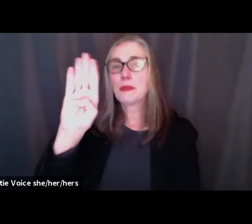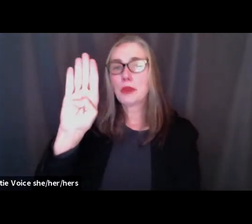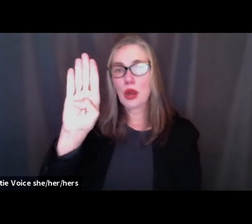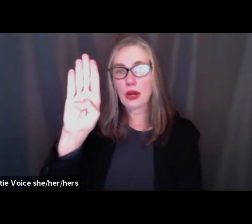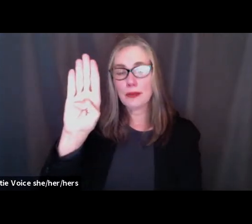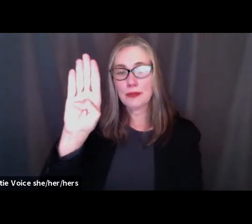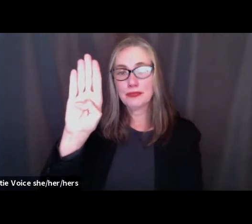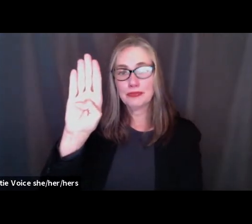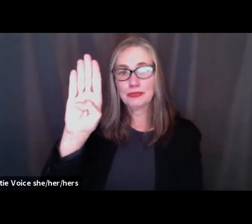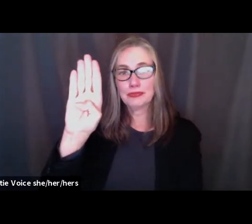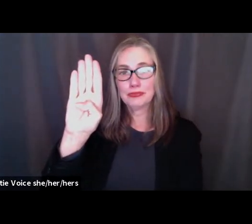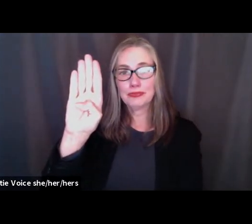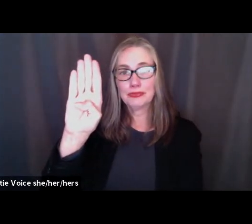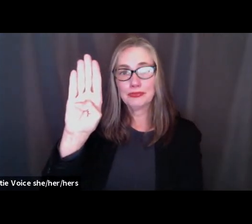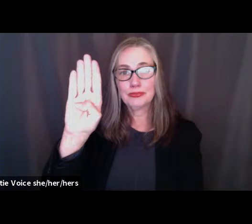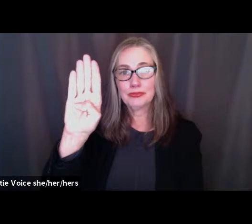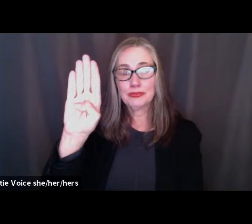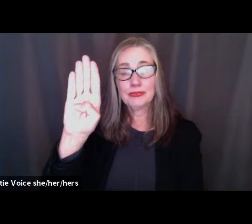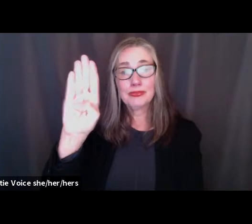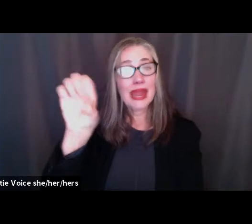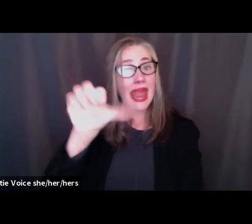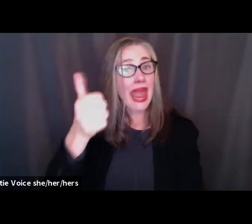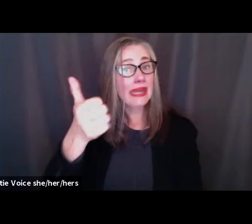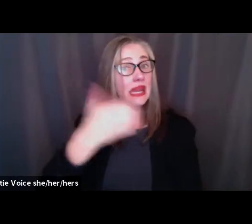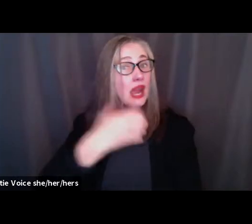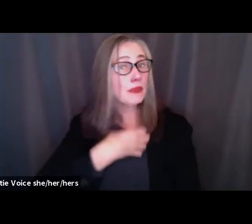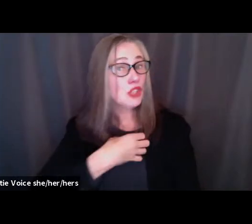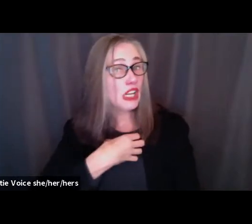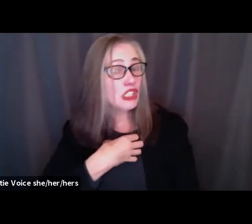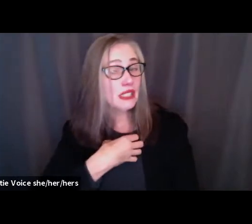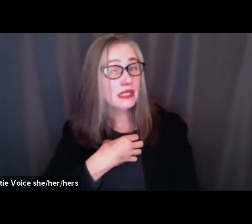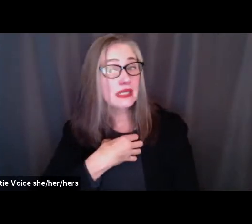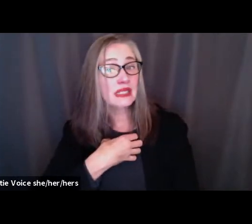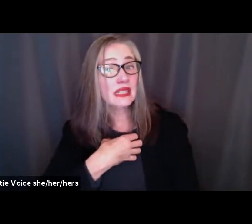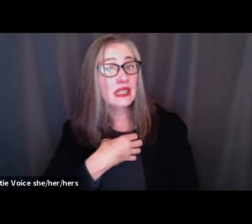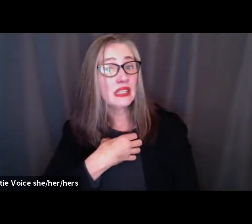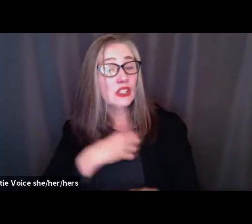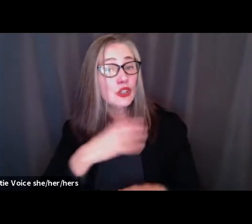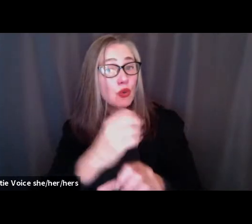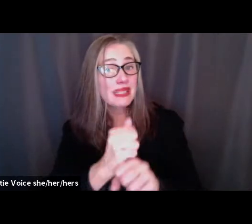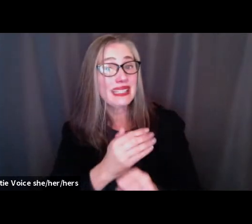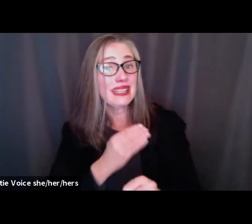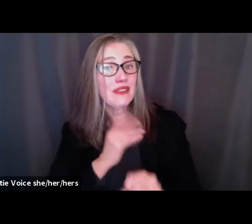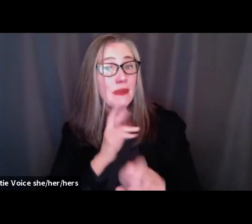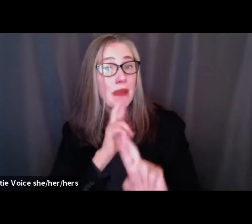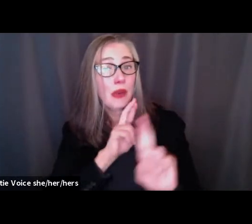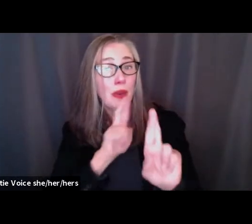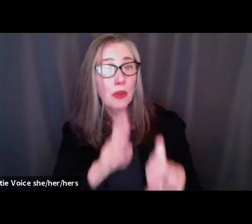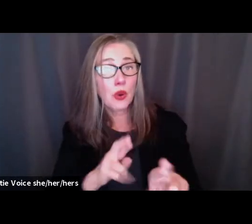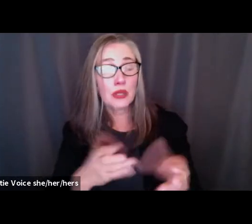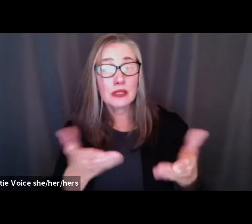I will ask if there are any objections to receiving this report.